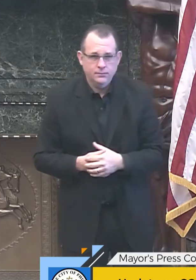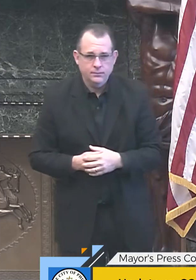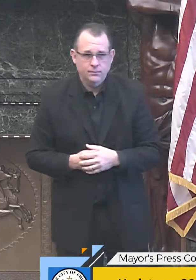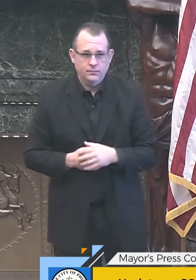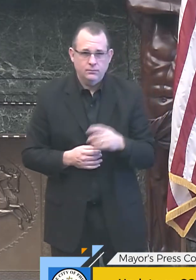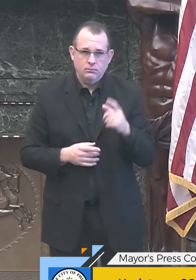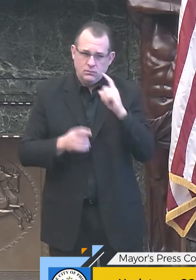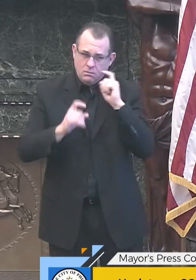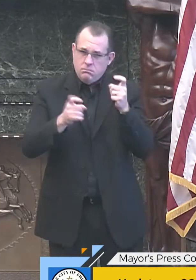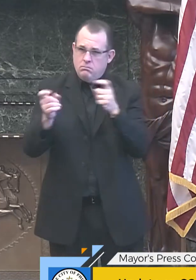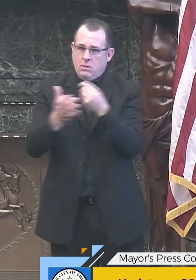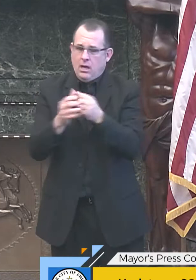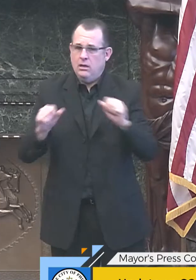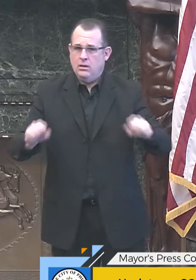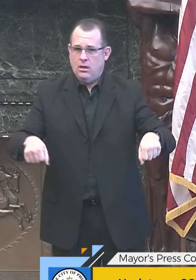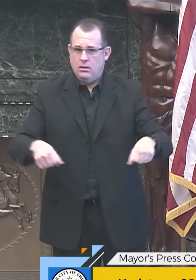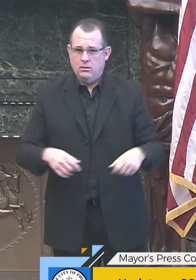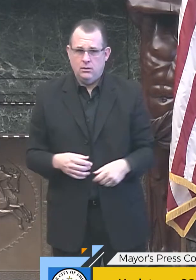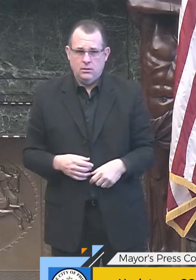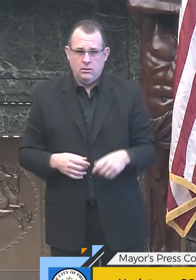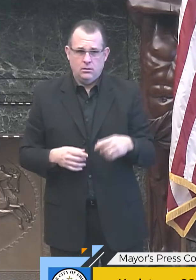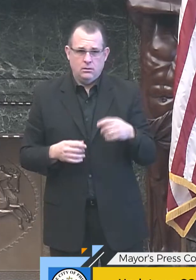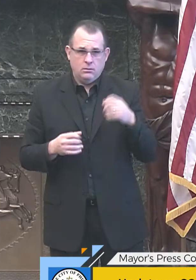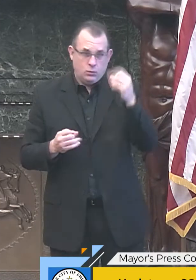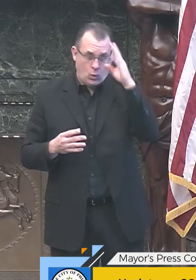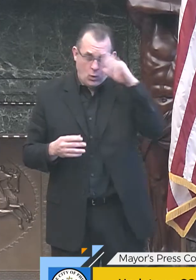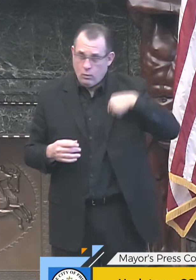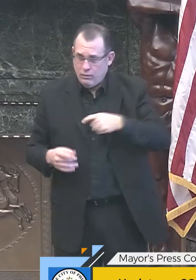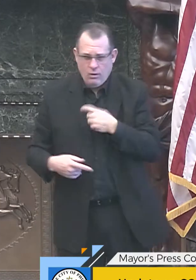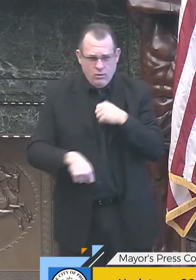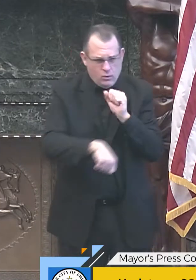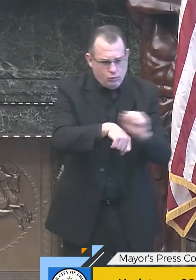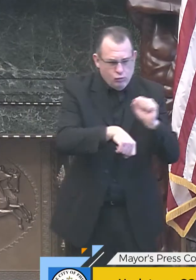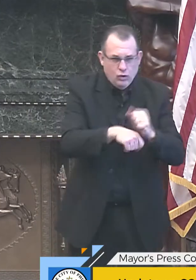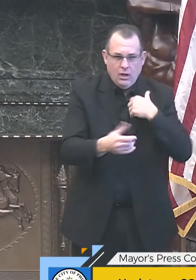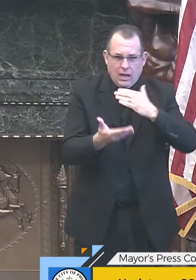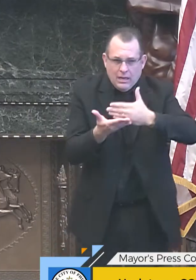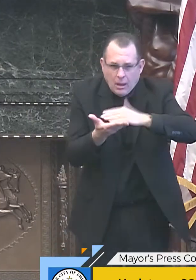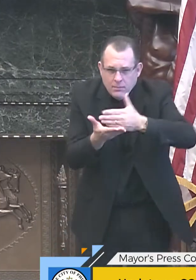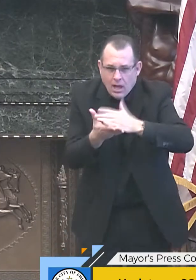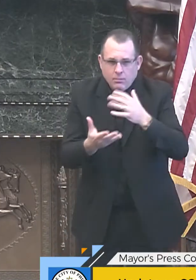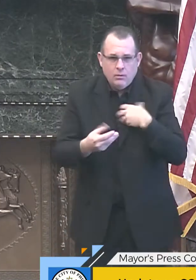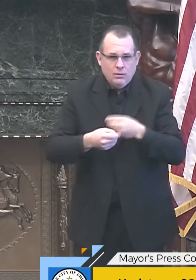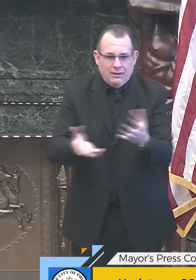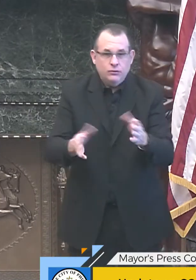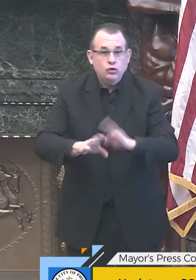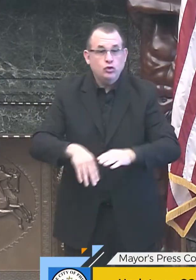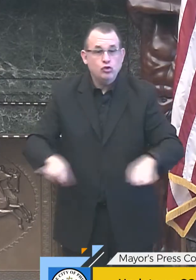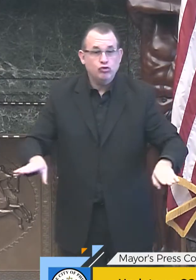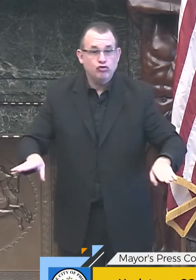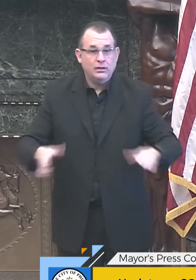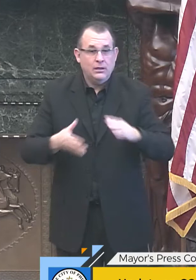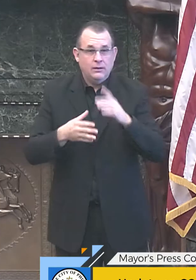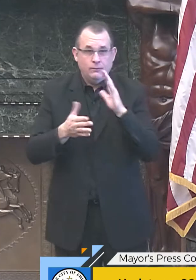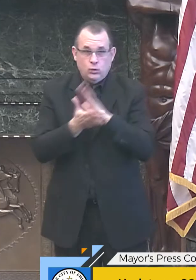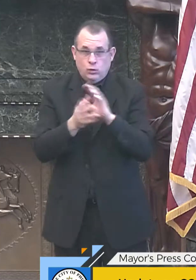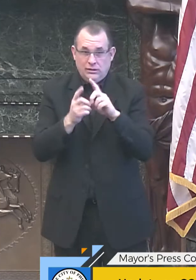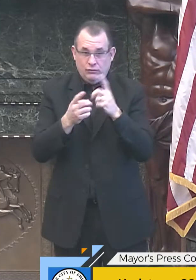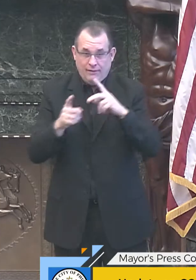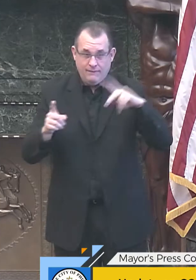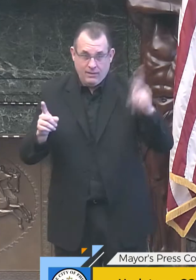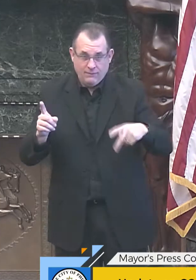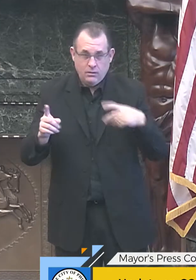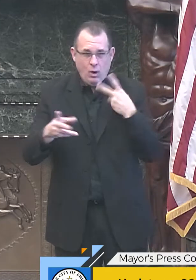phlcovid19fund.org. As many of you know, we're working to get laptops to every child enrolled in a Philadelphia School District school to continue